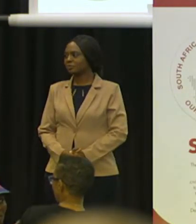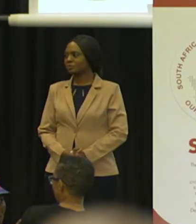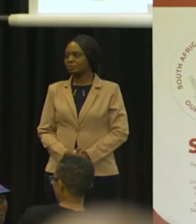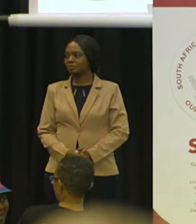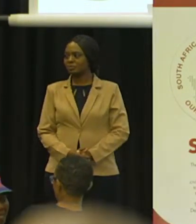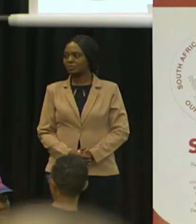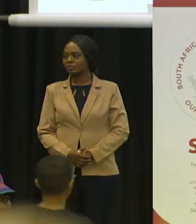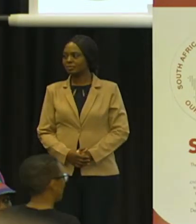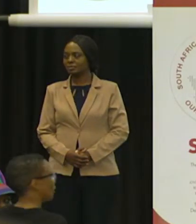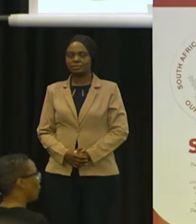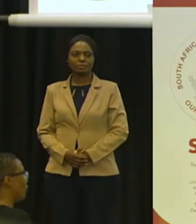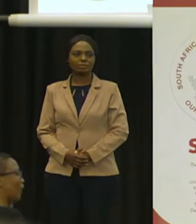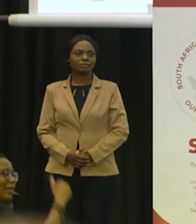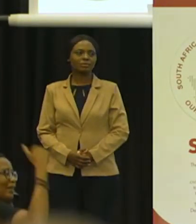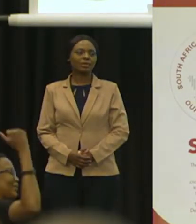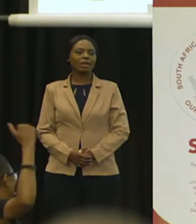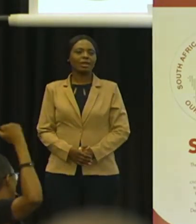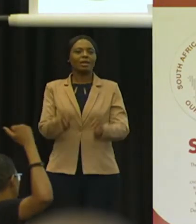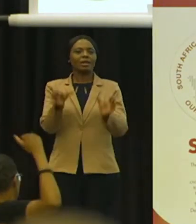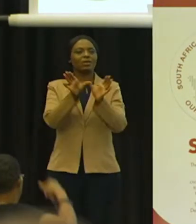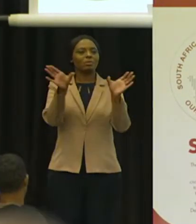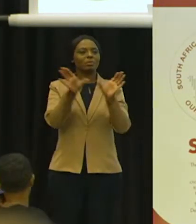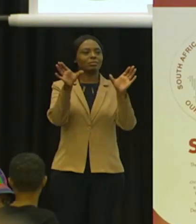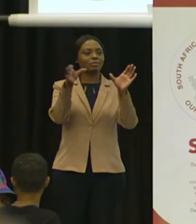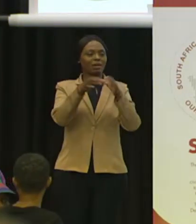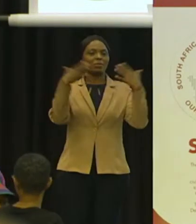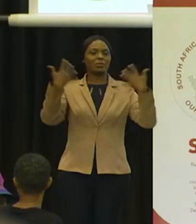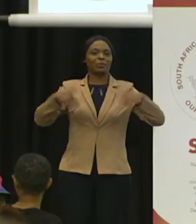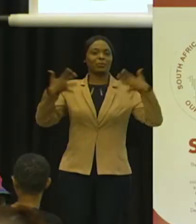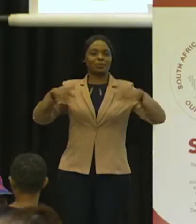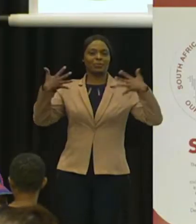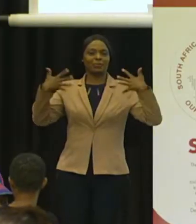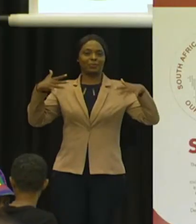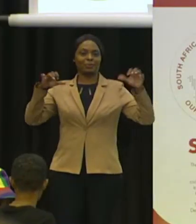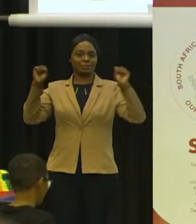Our commercial breaks are always lit, right?